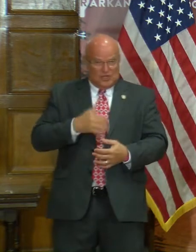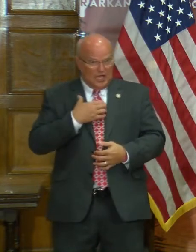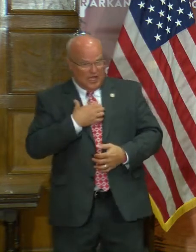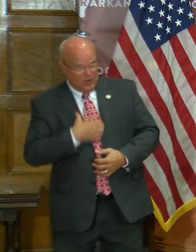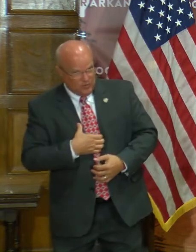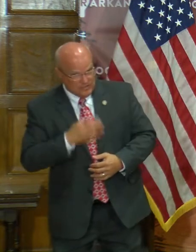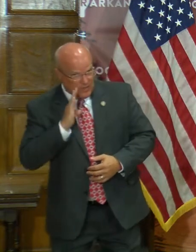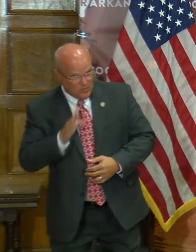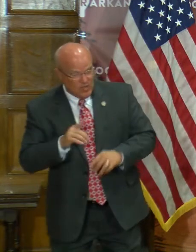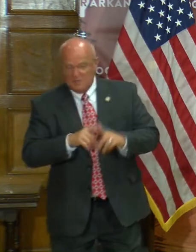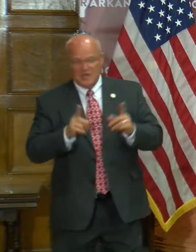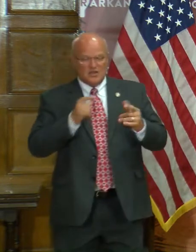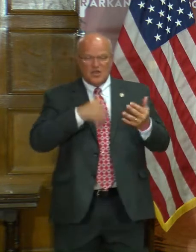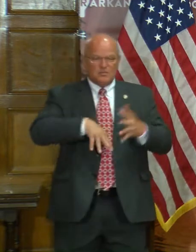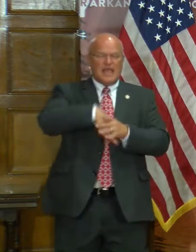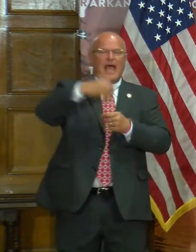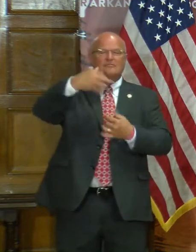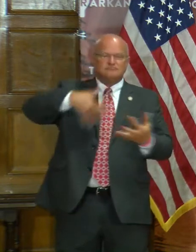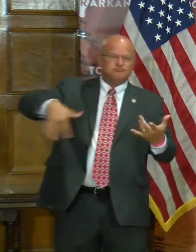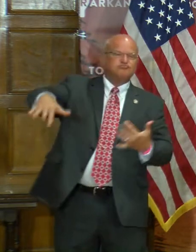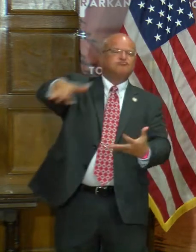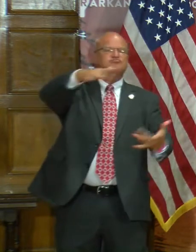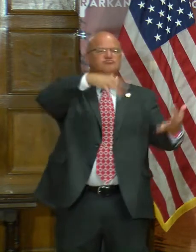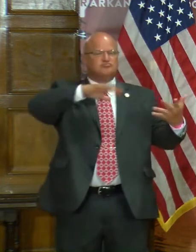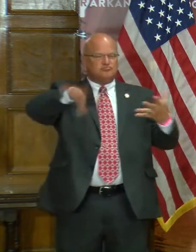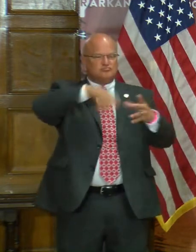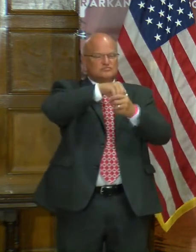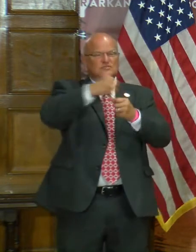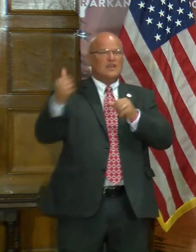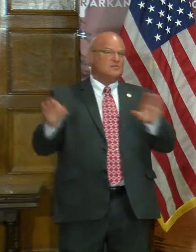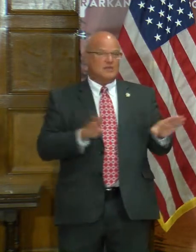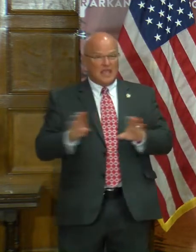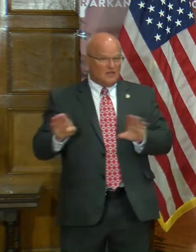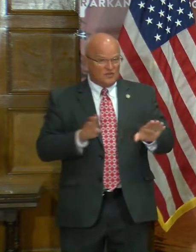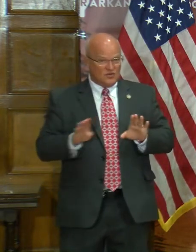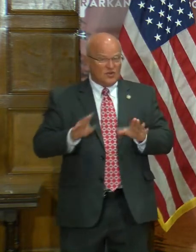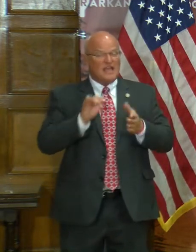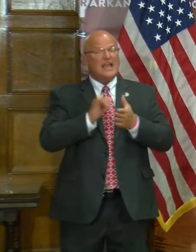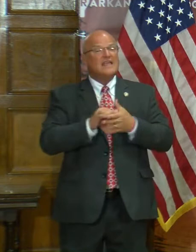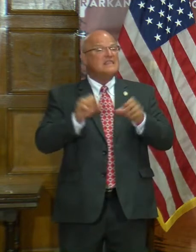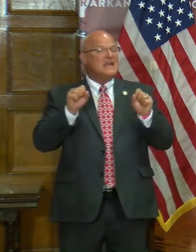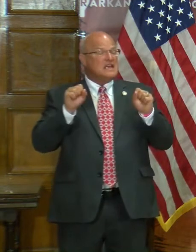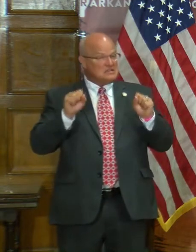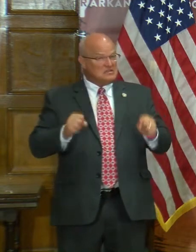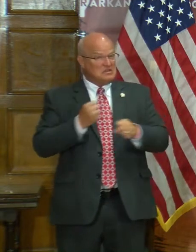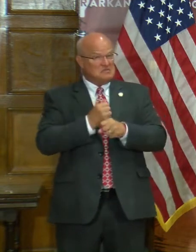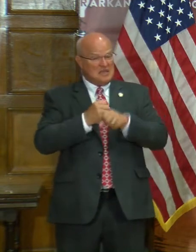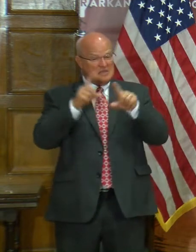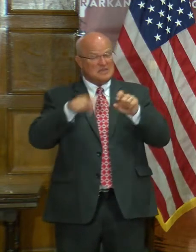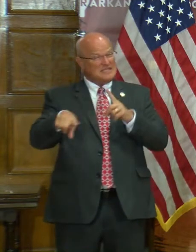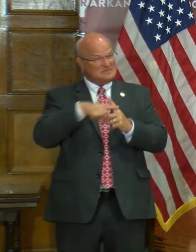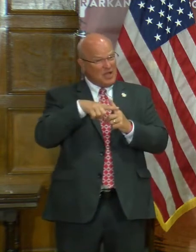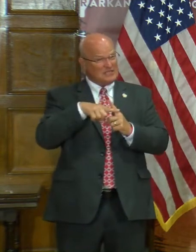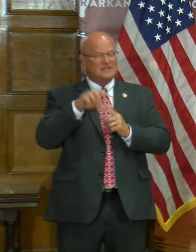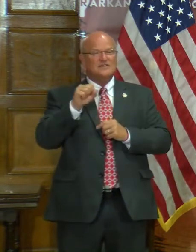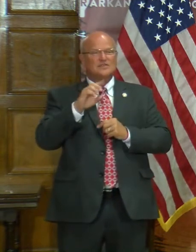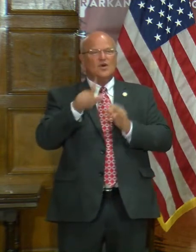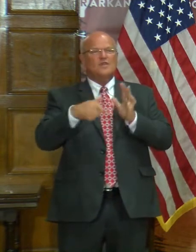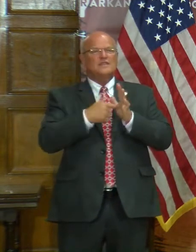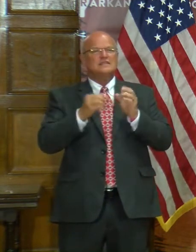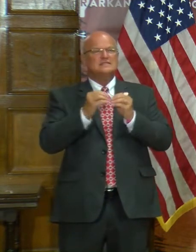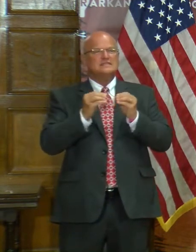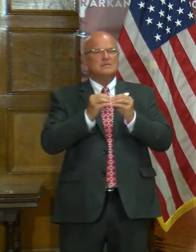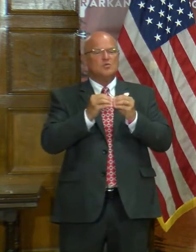that, but they're going to be out, they're going to be about, they're going to be engaged in other behavior that could make them test positive. And so this is a